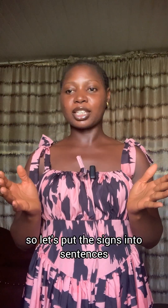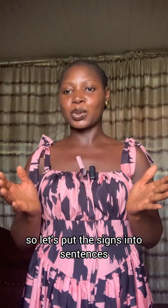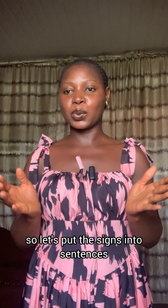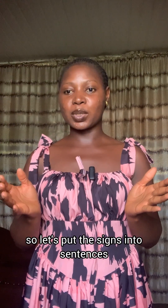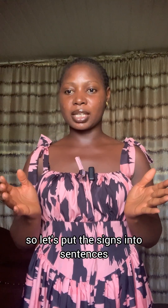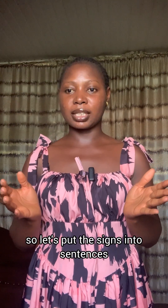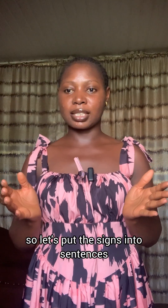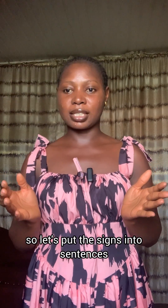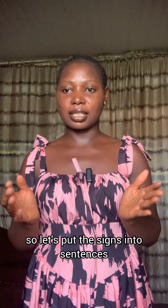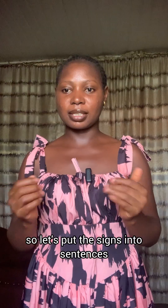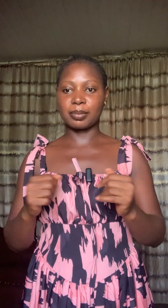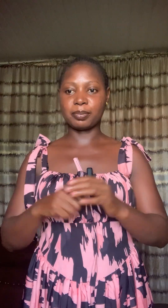into sentences.